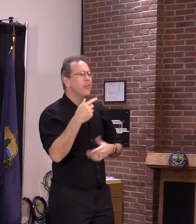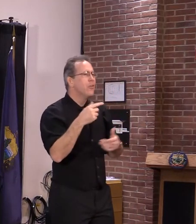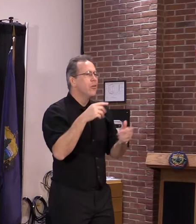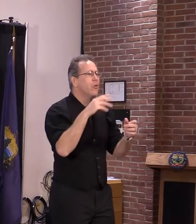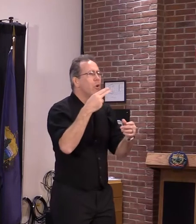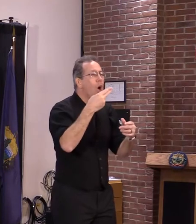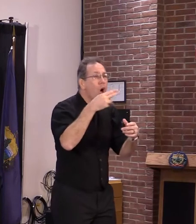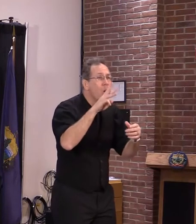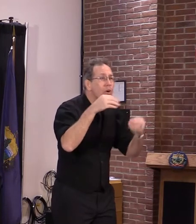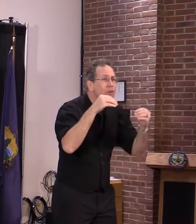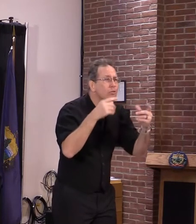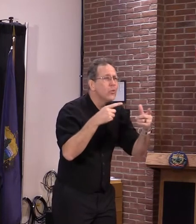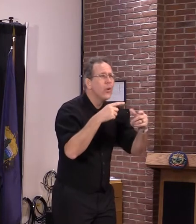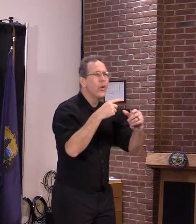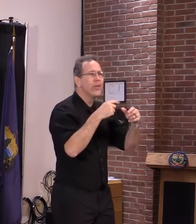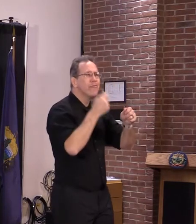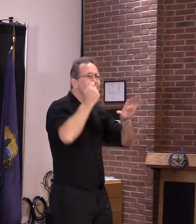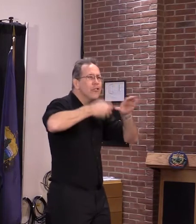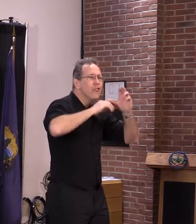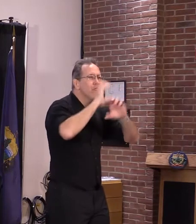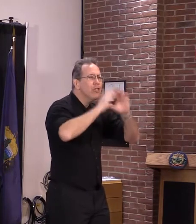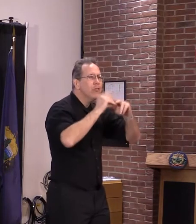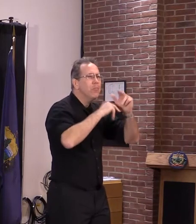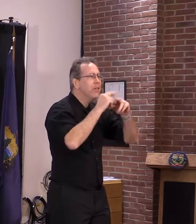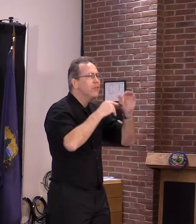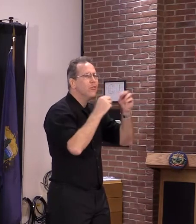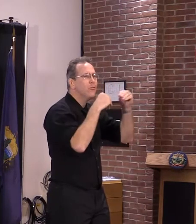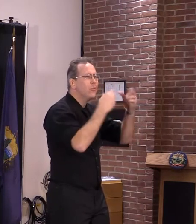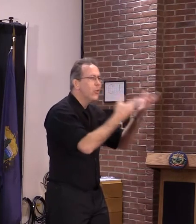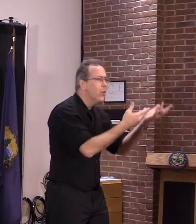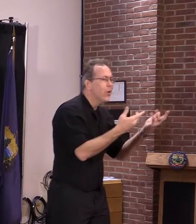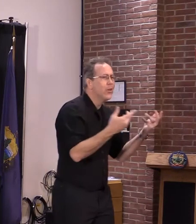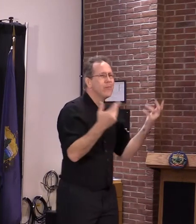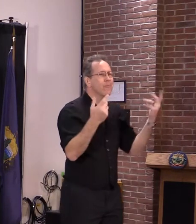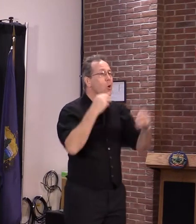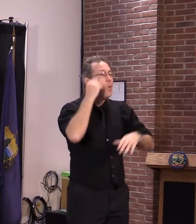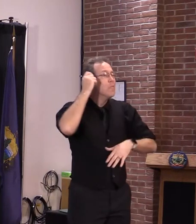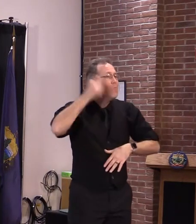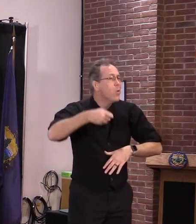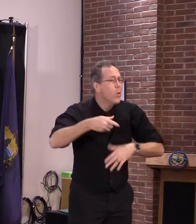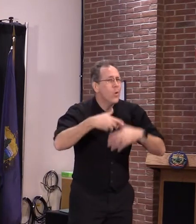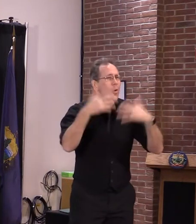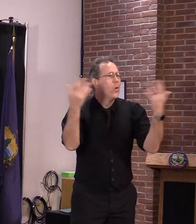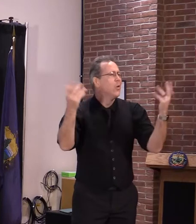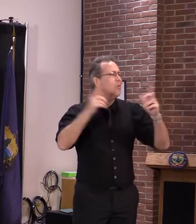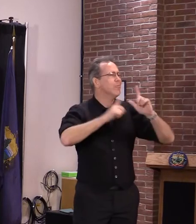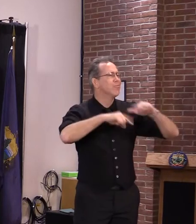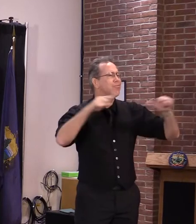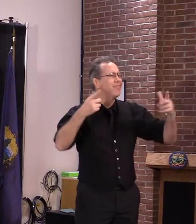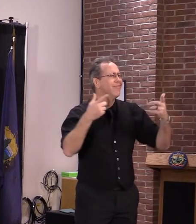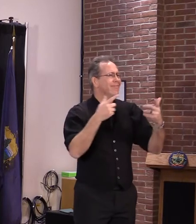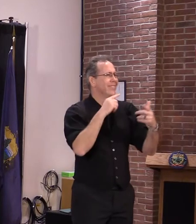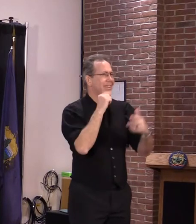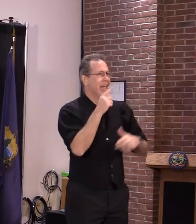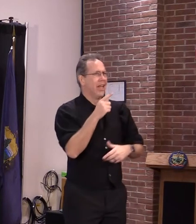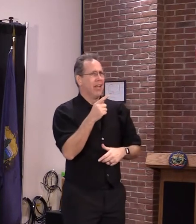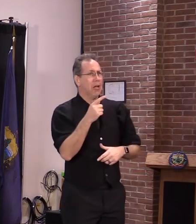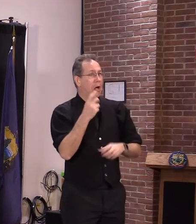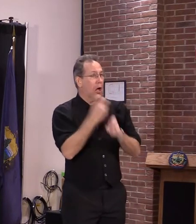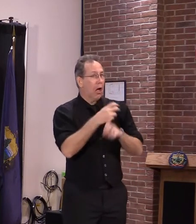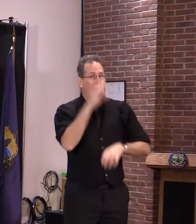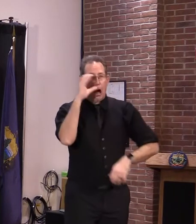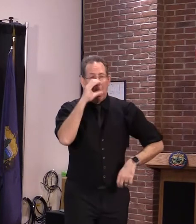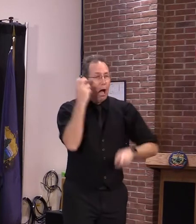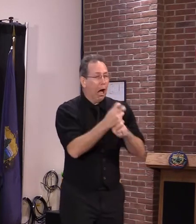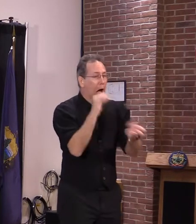grocery stores, pharmacies, et cetera. So finding them, they are not a rare commodity as they were in